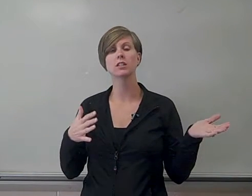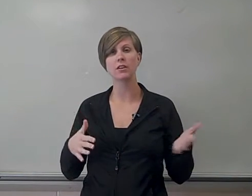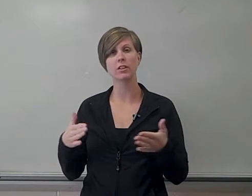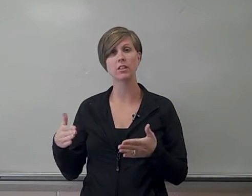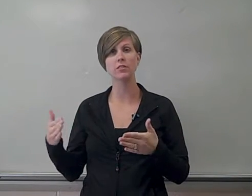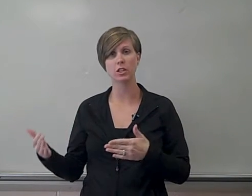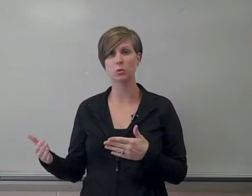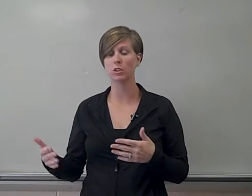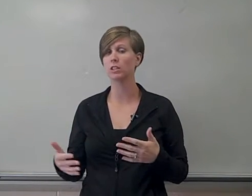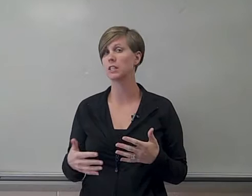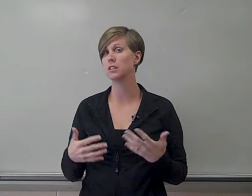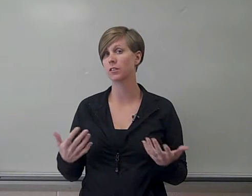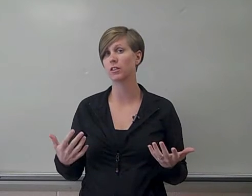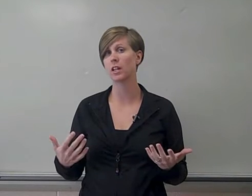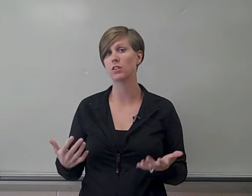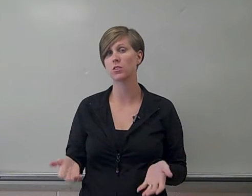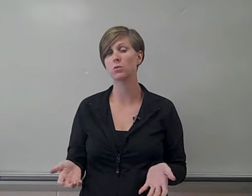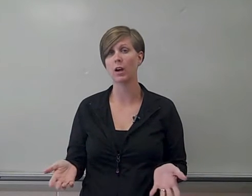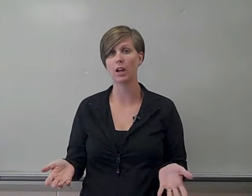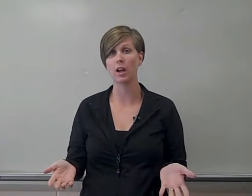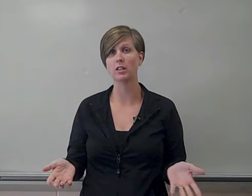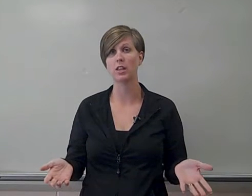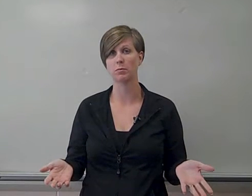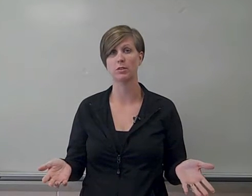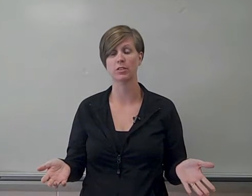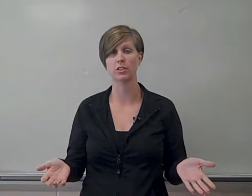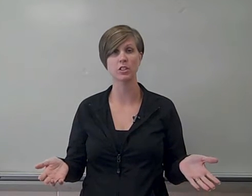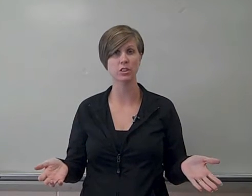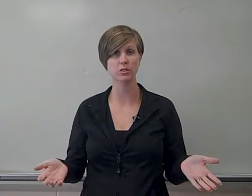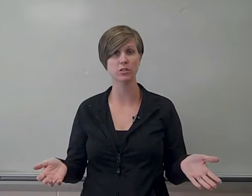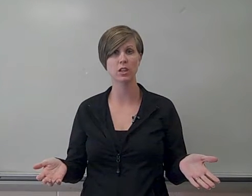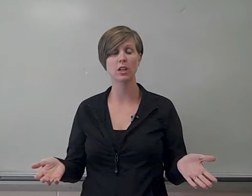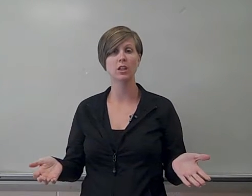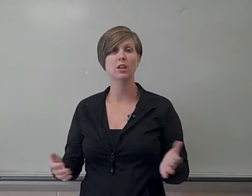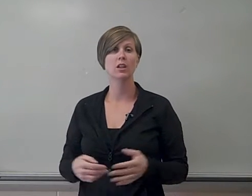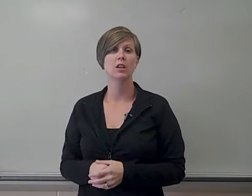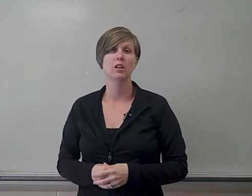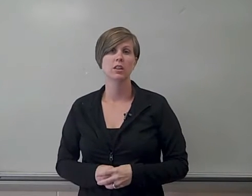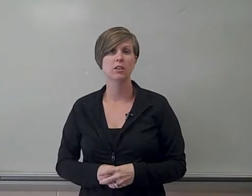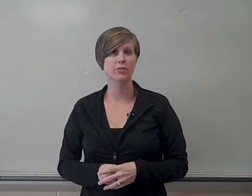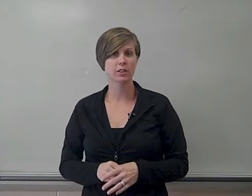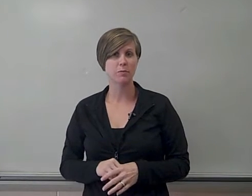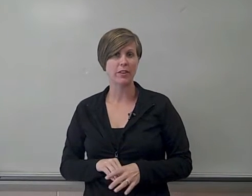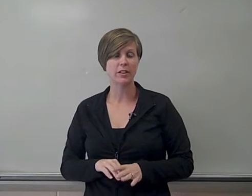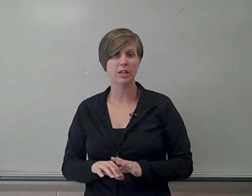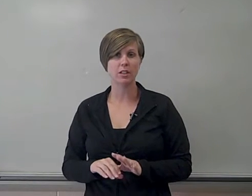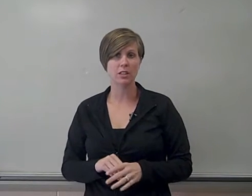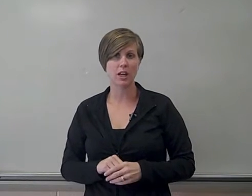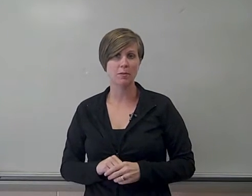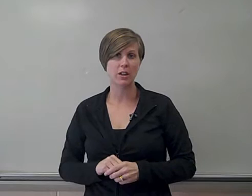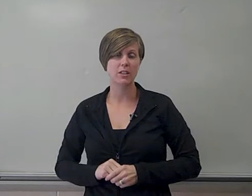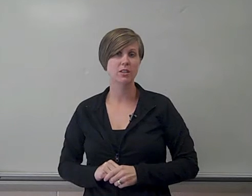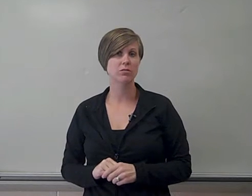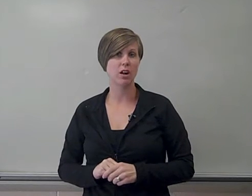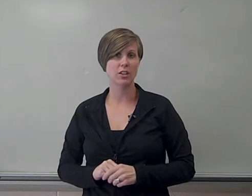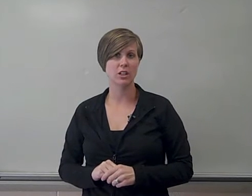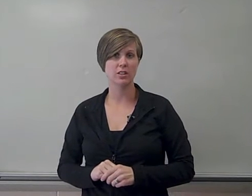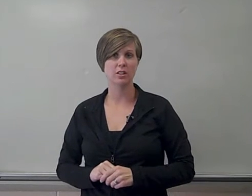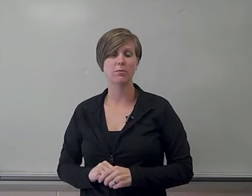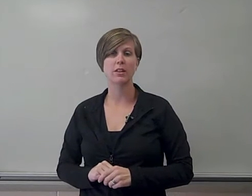deaf individual is different as to what kind they prefer to use. The first method that I'm going to talk about is the Rochester